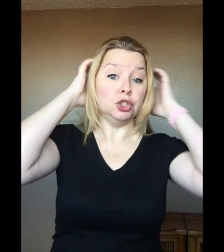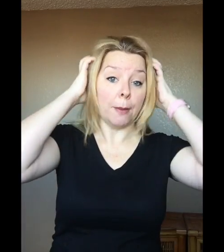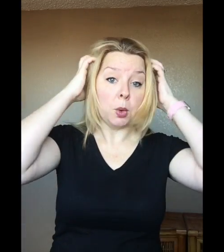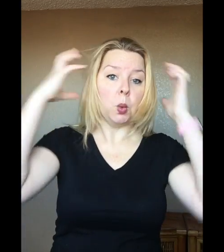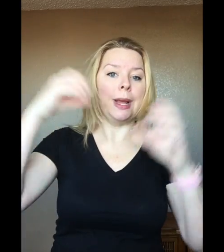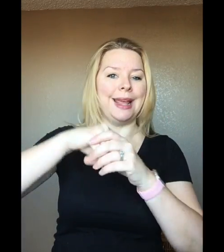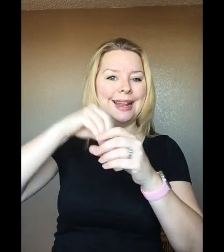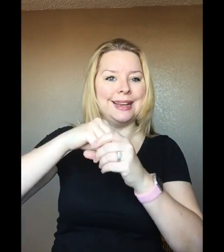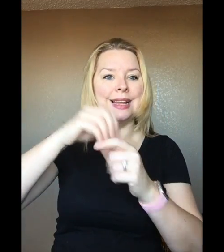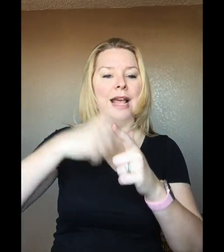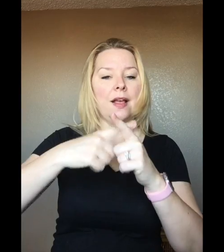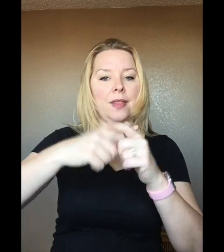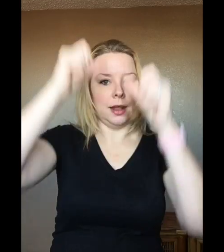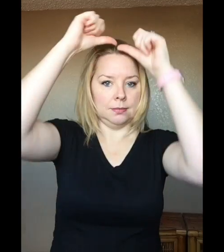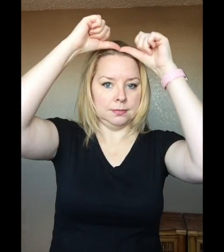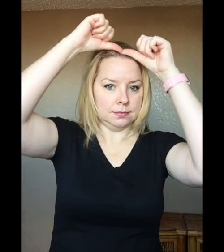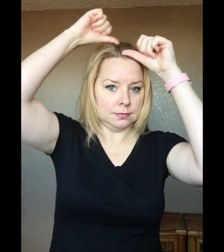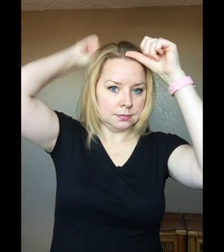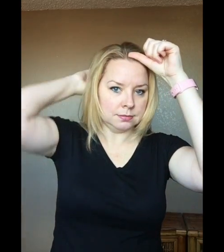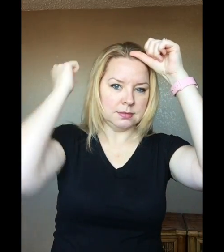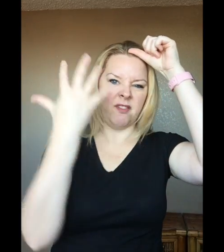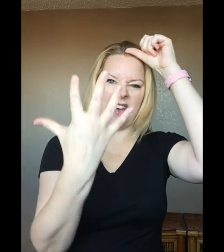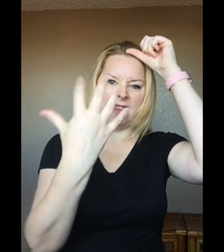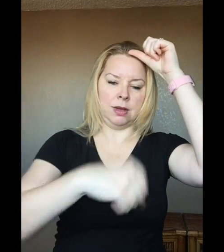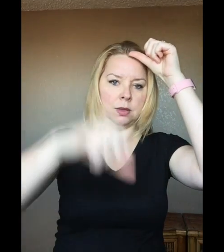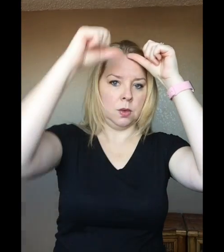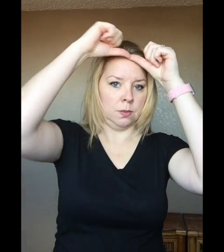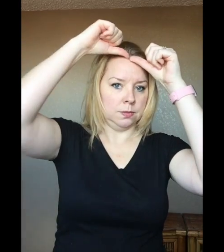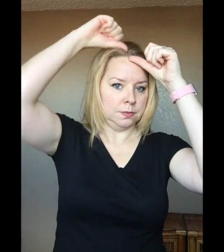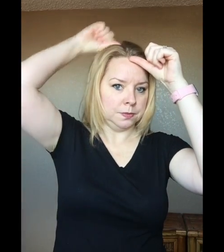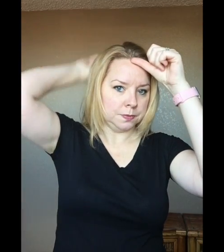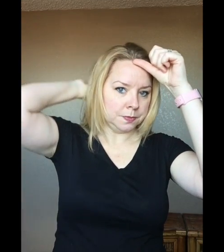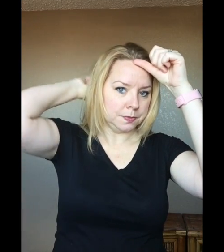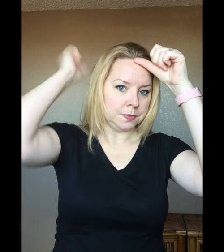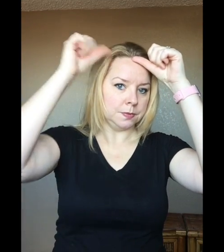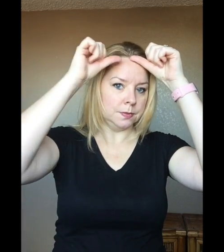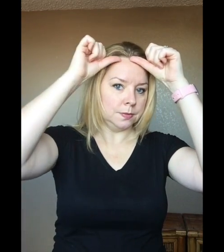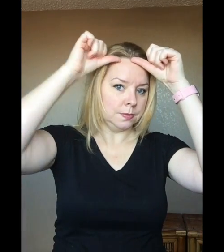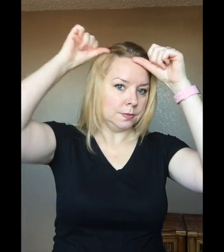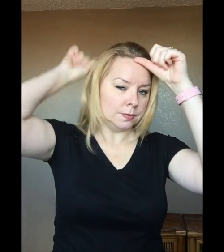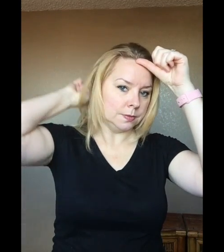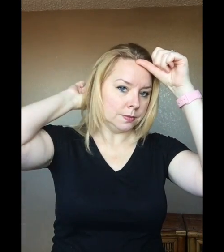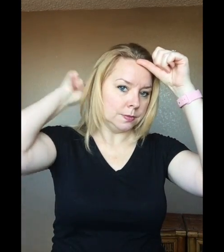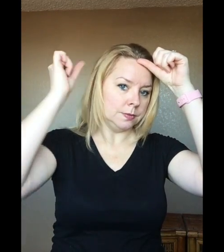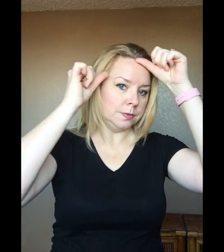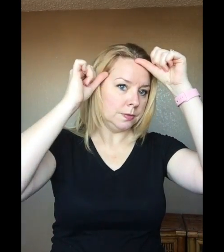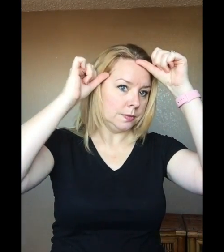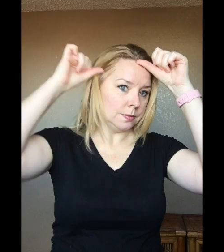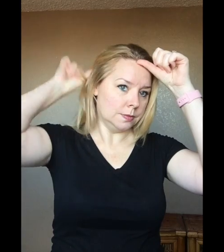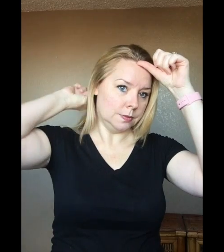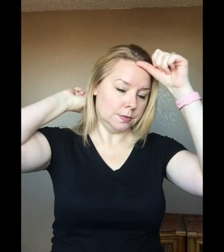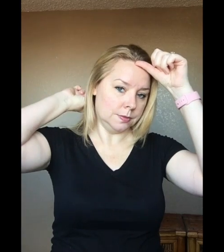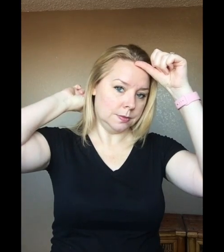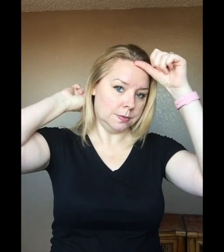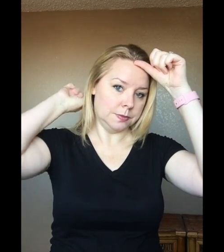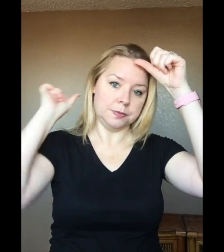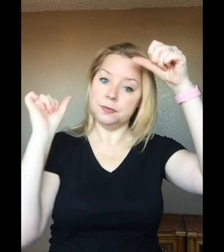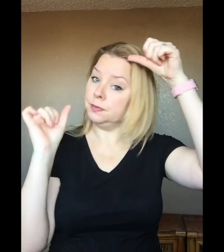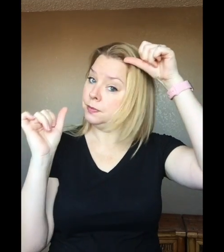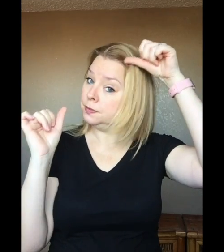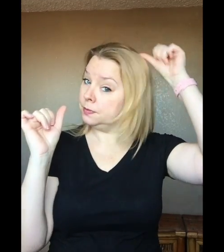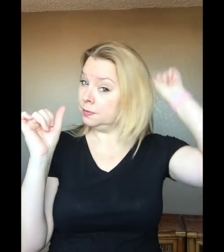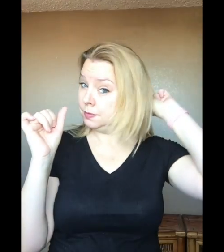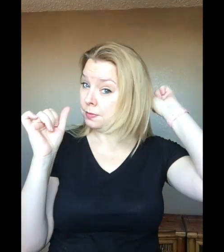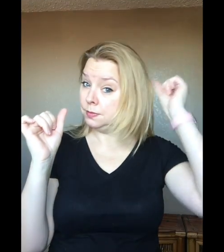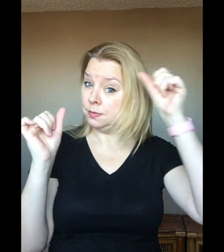here. And I do 5 stripes that go down the head. 1 down the middle, from the front to